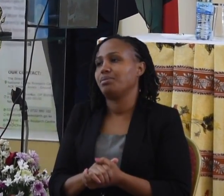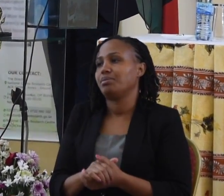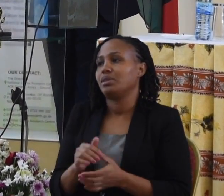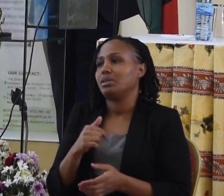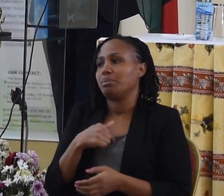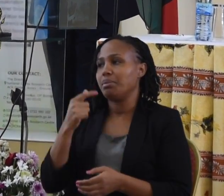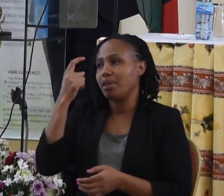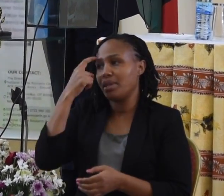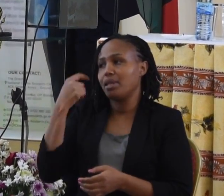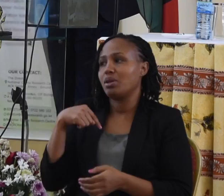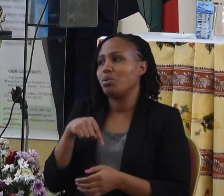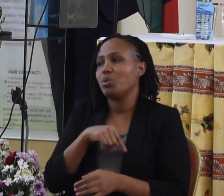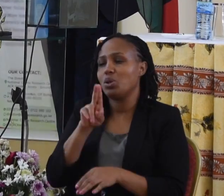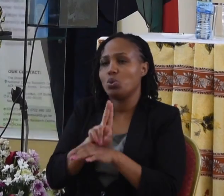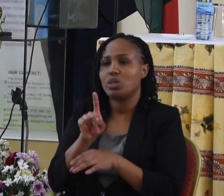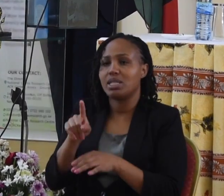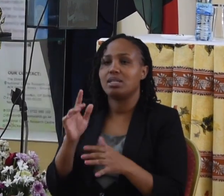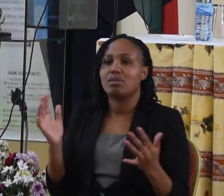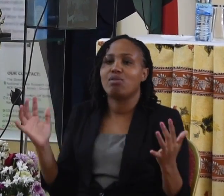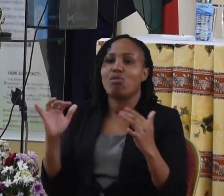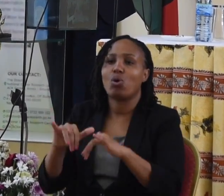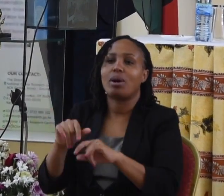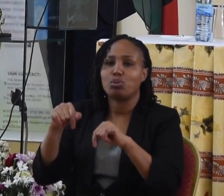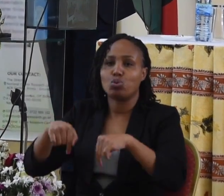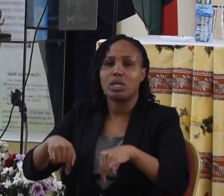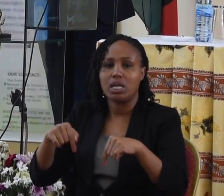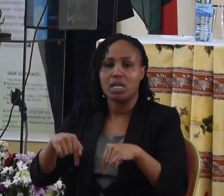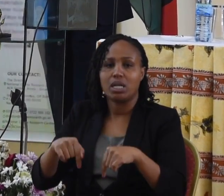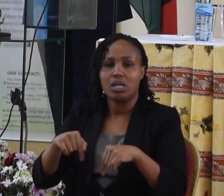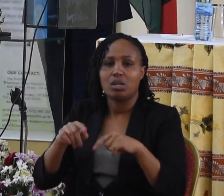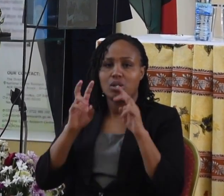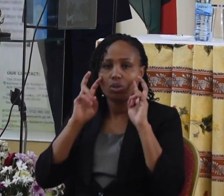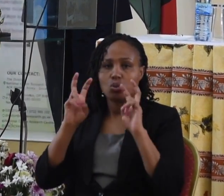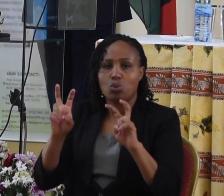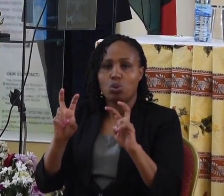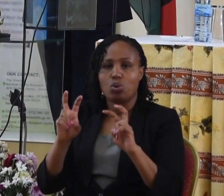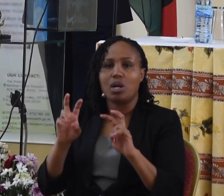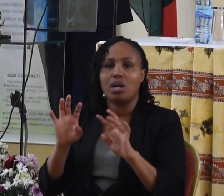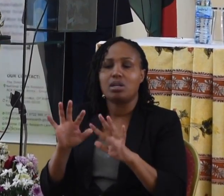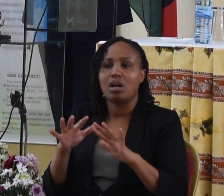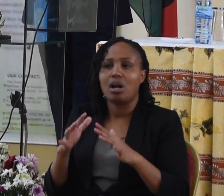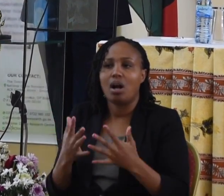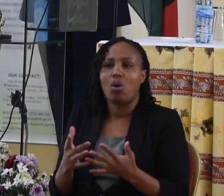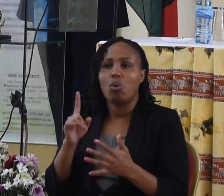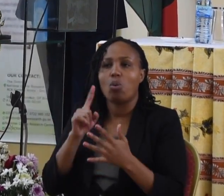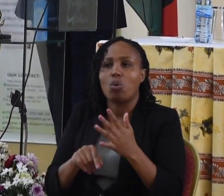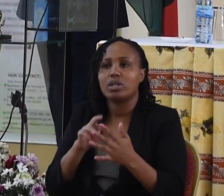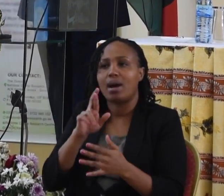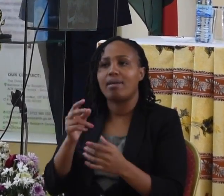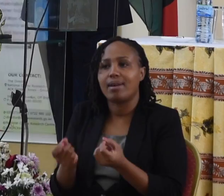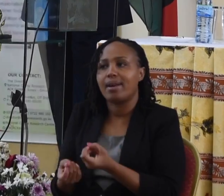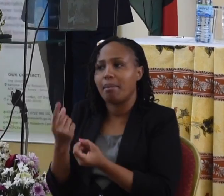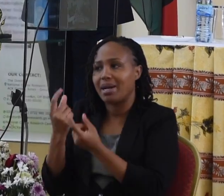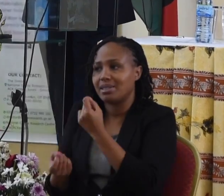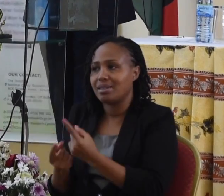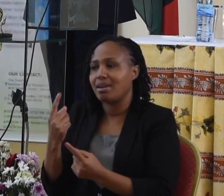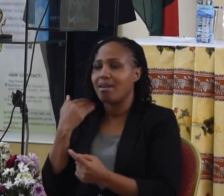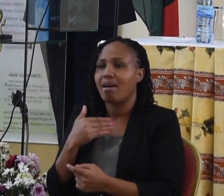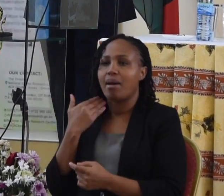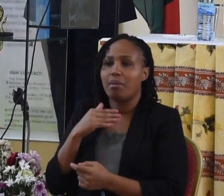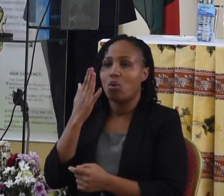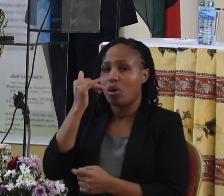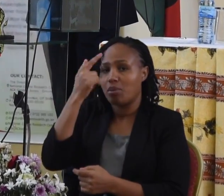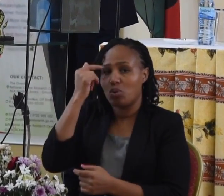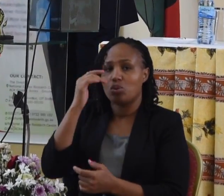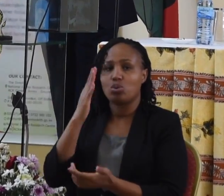think we use this forum today to look at what are actually the emerging crimes.